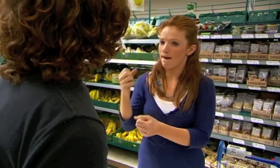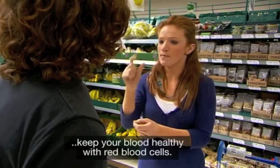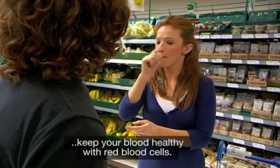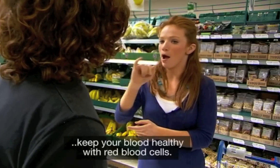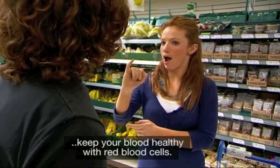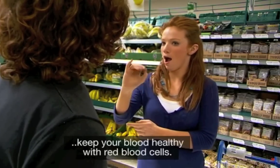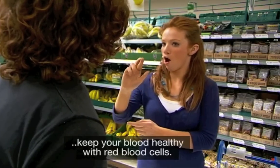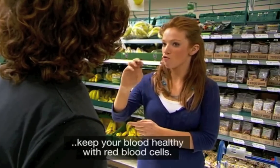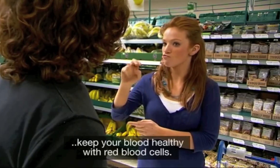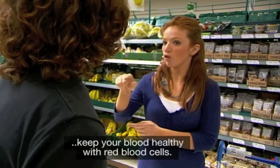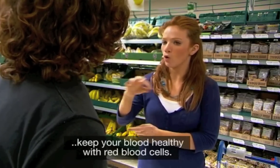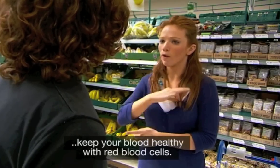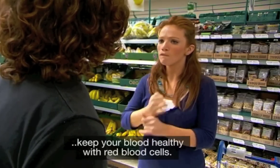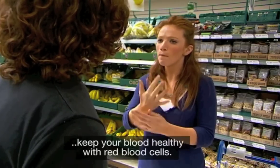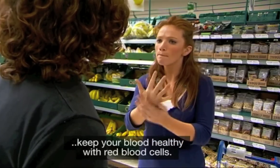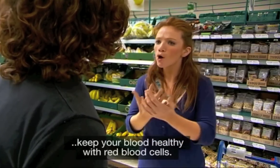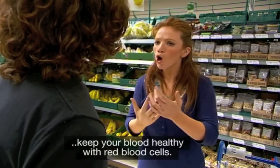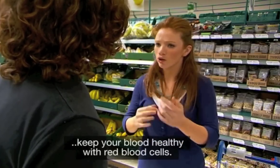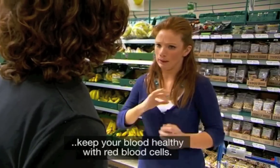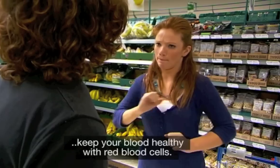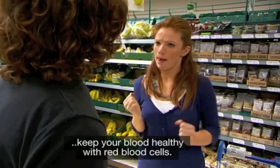keep your blood healthy with red blood cells.